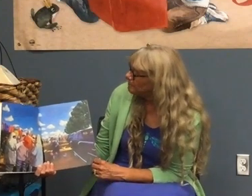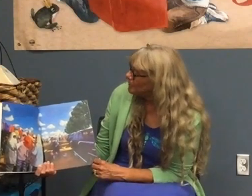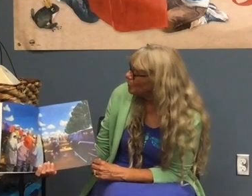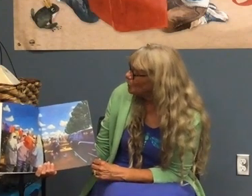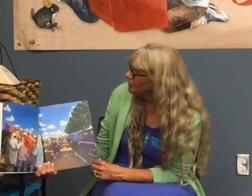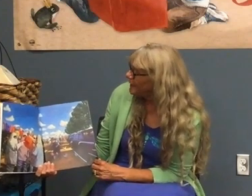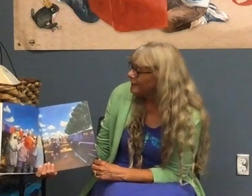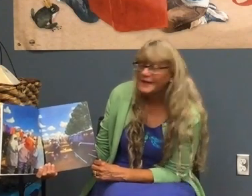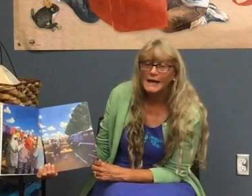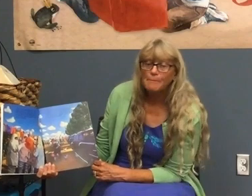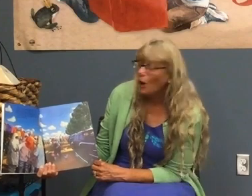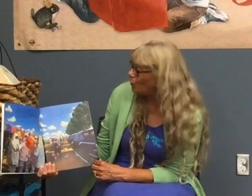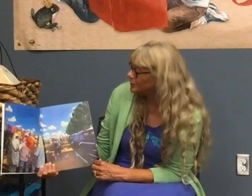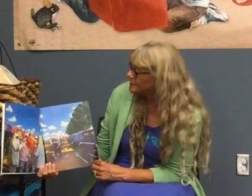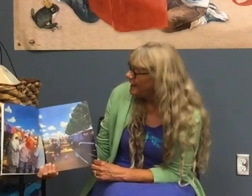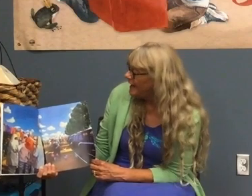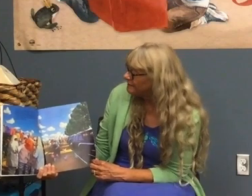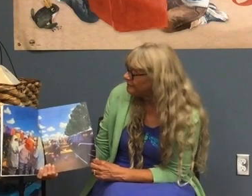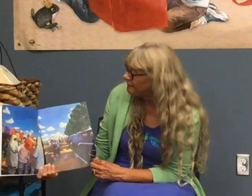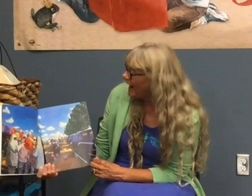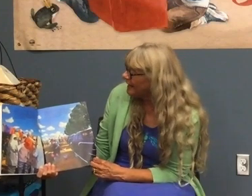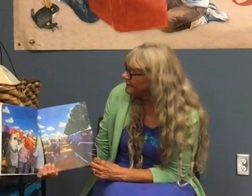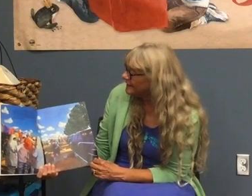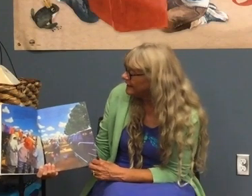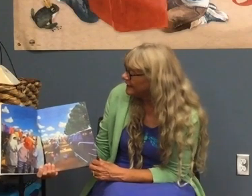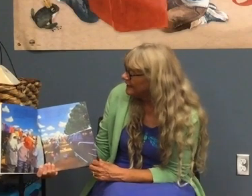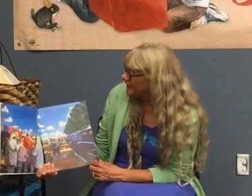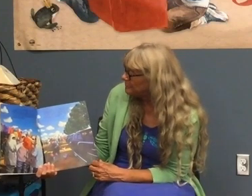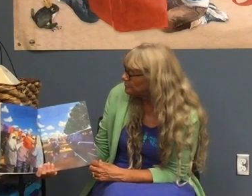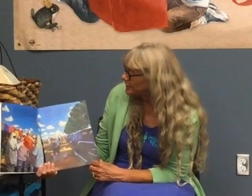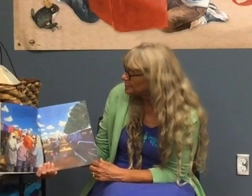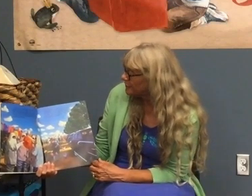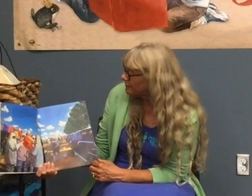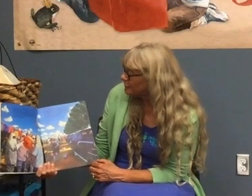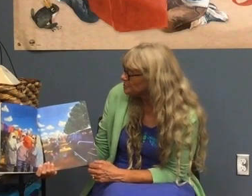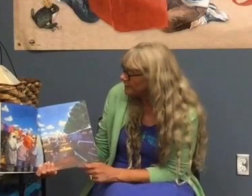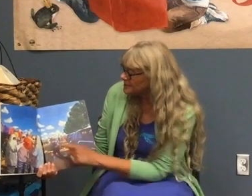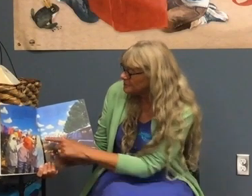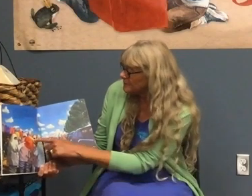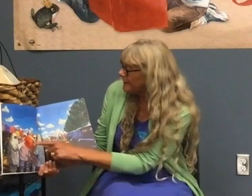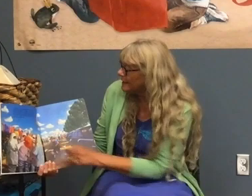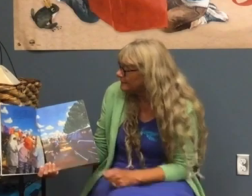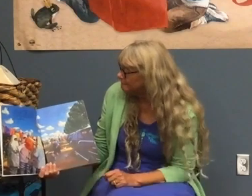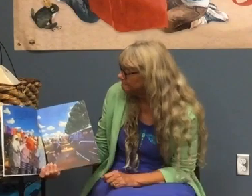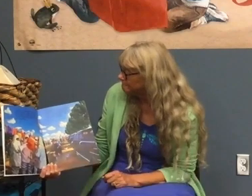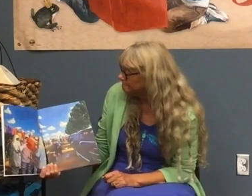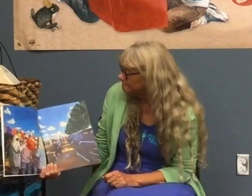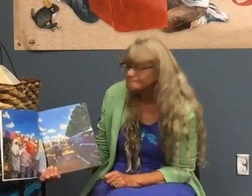They pulled and they poked, and finally they pricked one of those plants with a